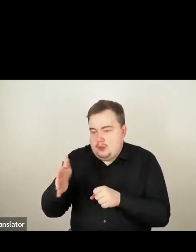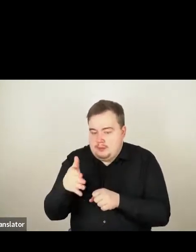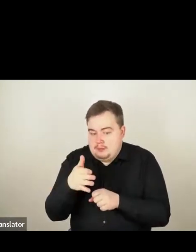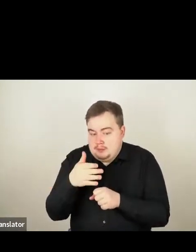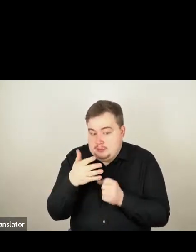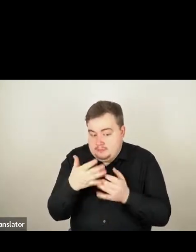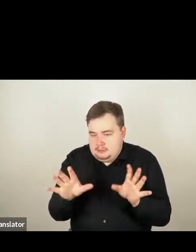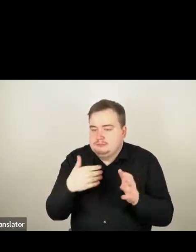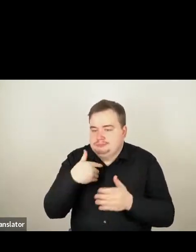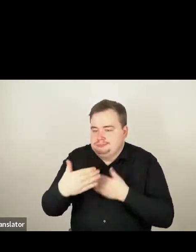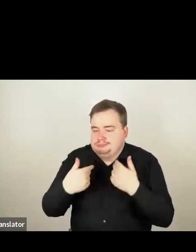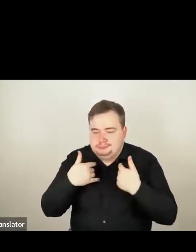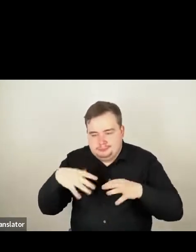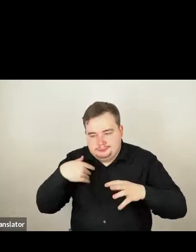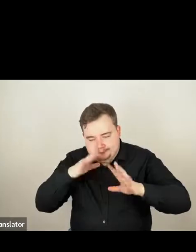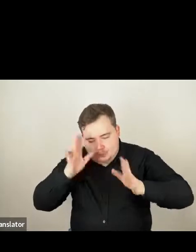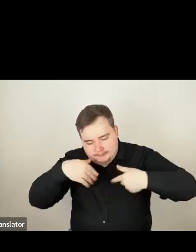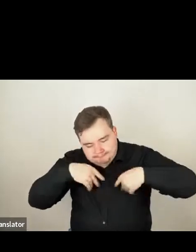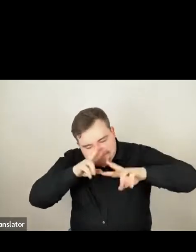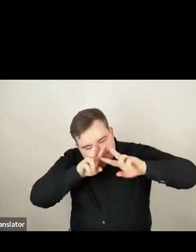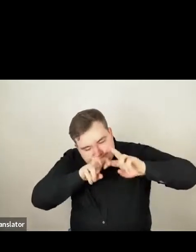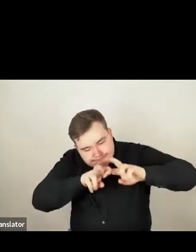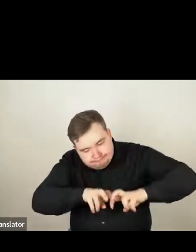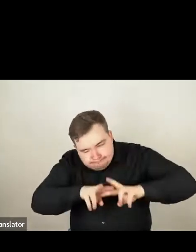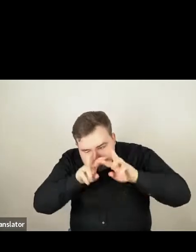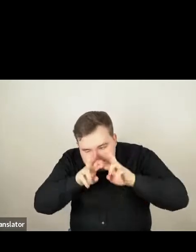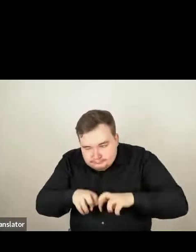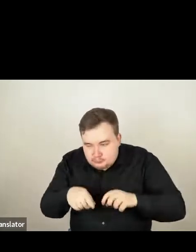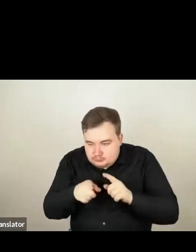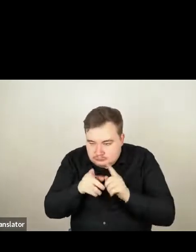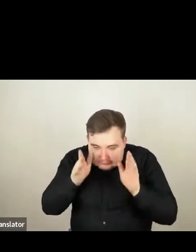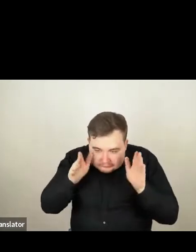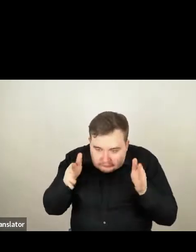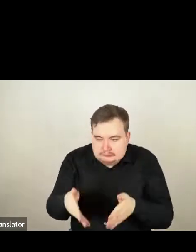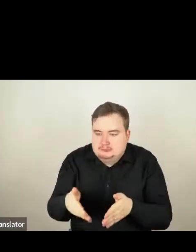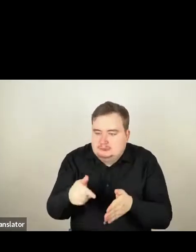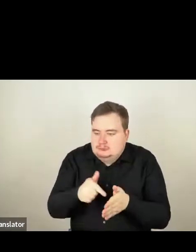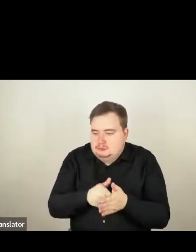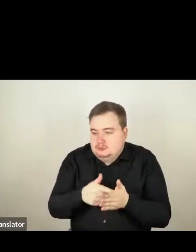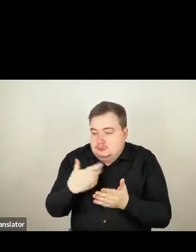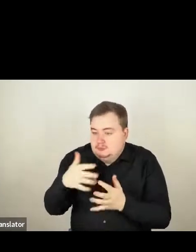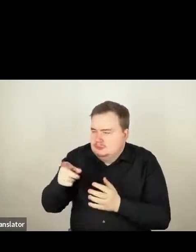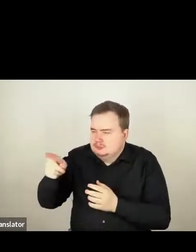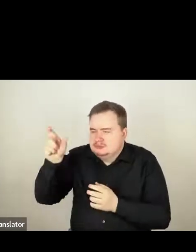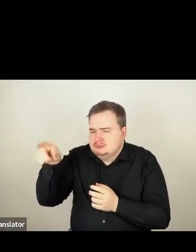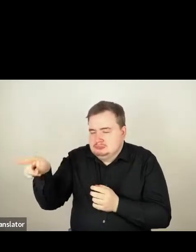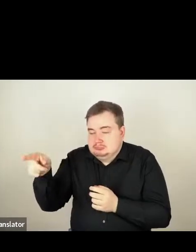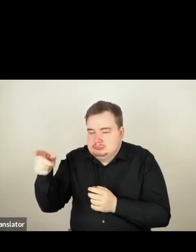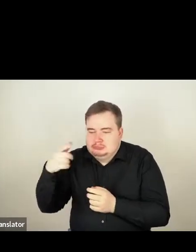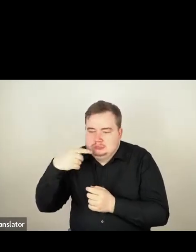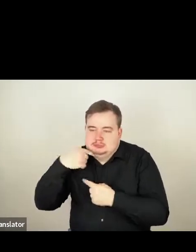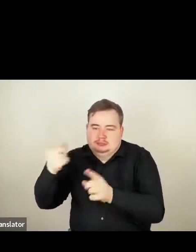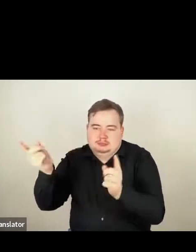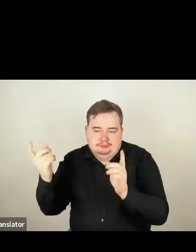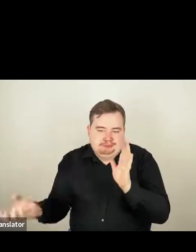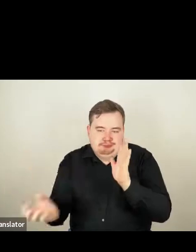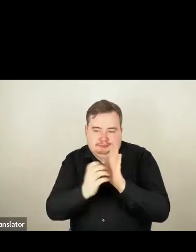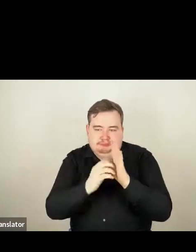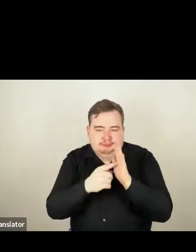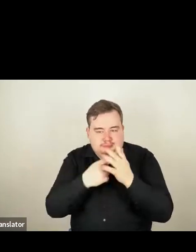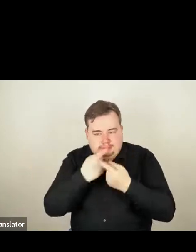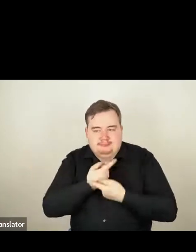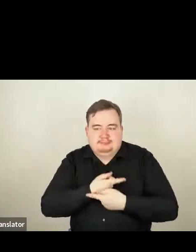Sonia praised the infographics about the actions that can be taken, this is one of the things that I think is very, very